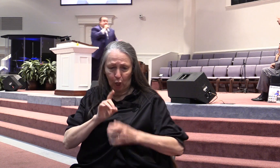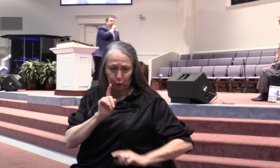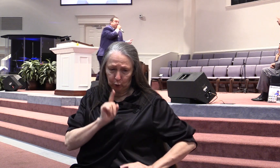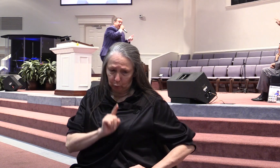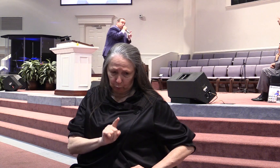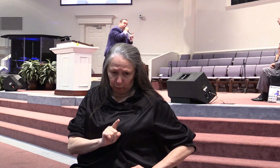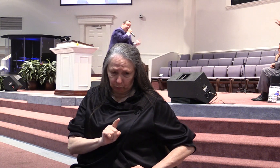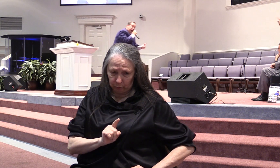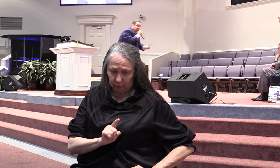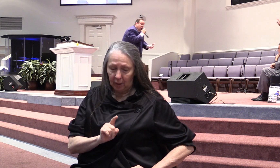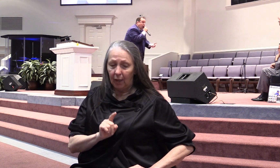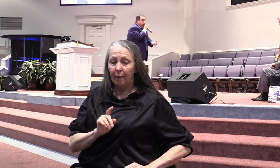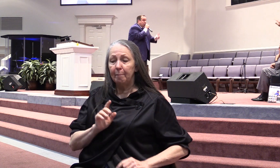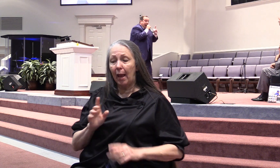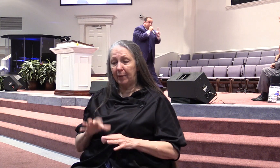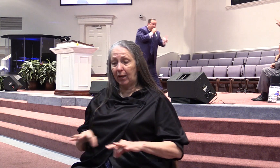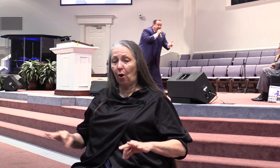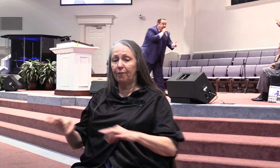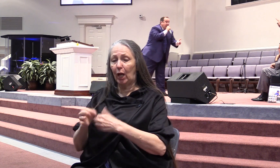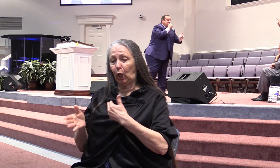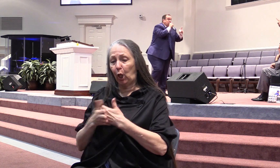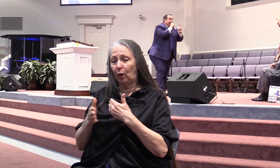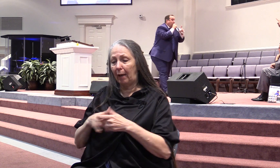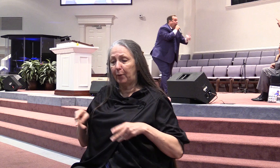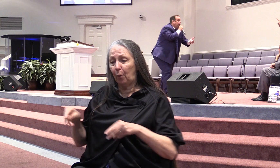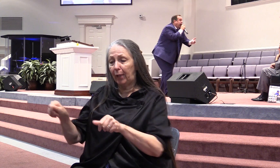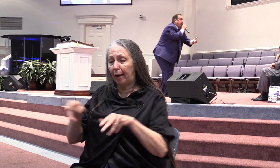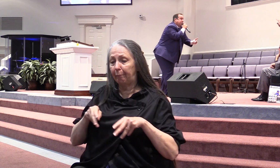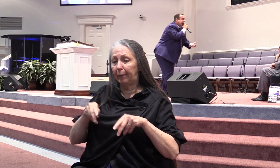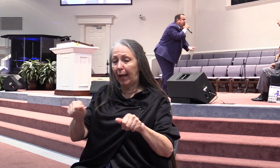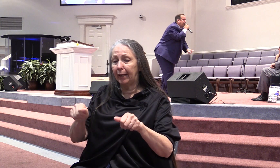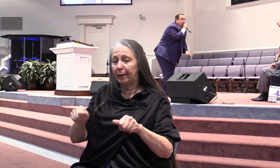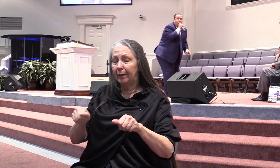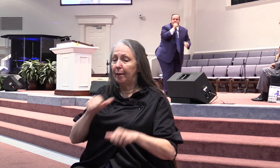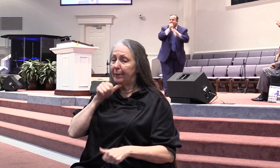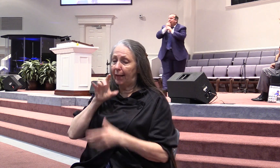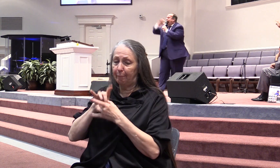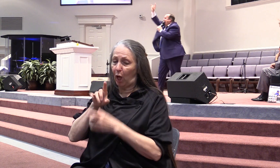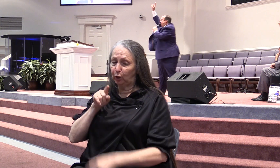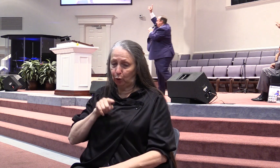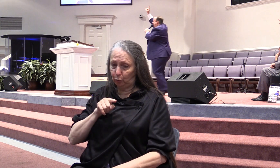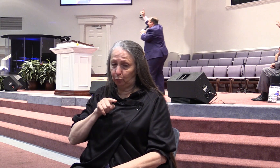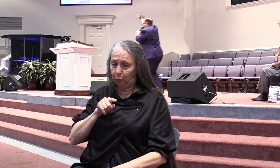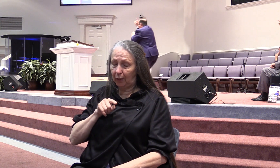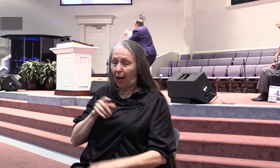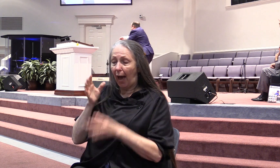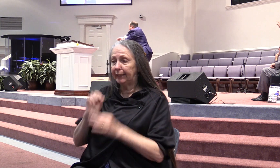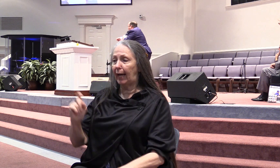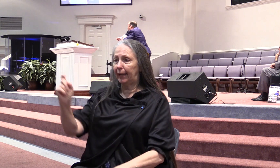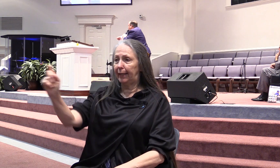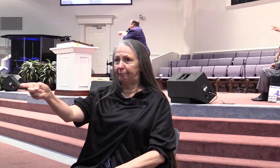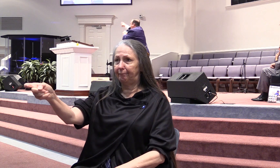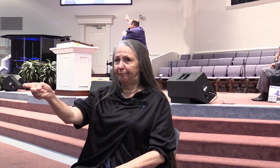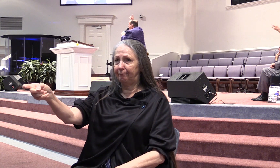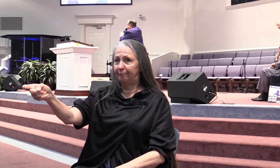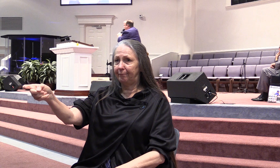It might be in your field. You might have planted it. You might have watered it. But it's not yours. I have decided that that